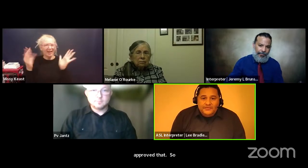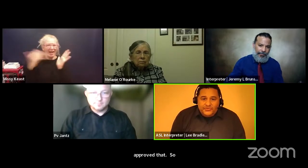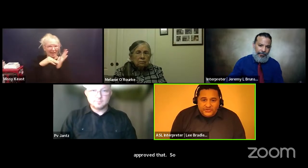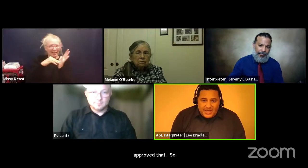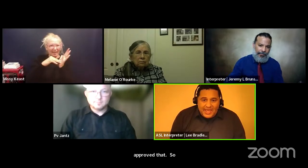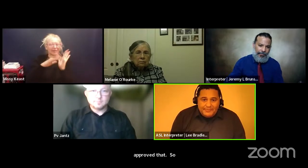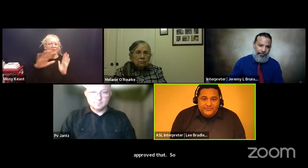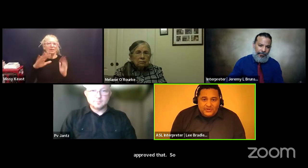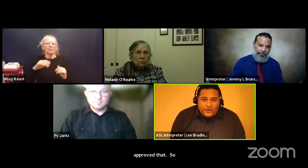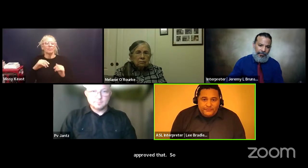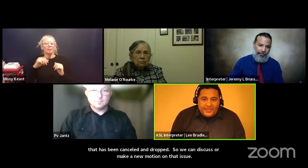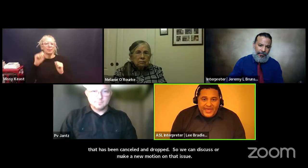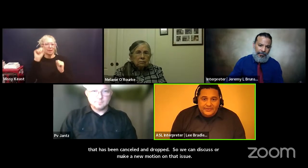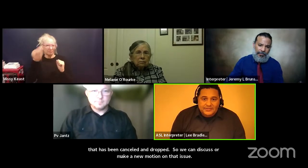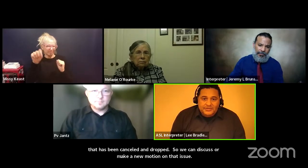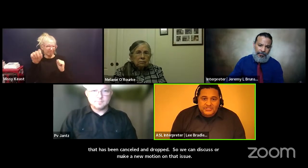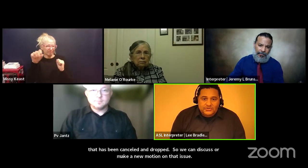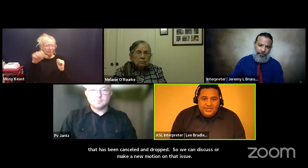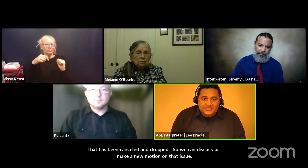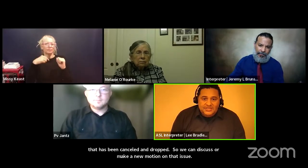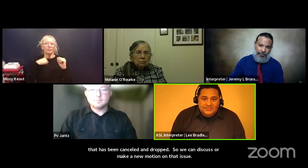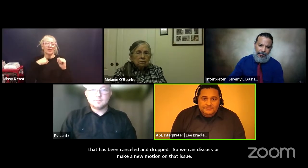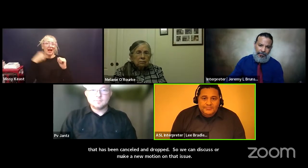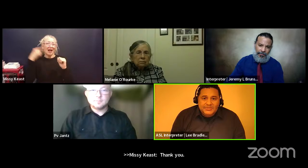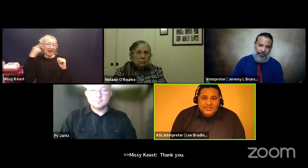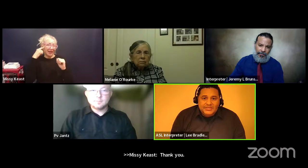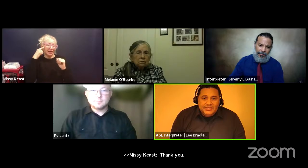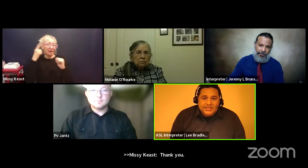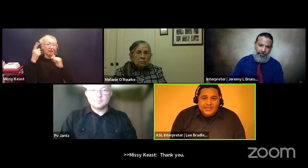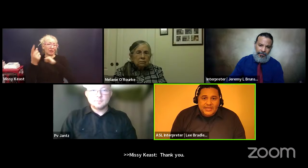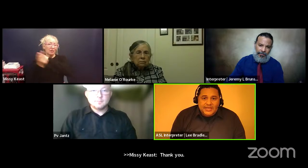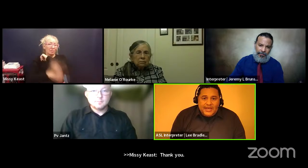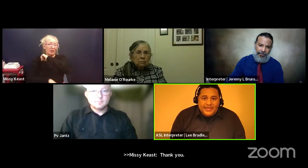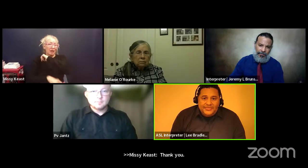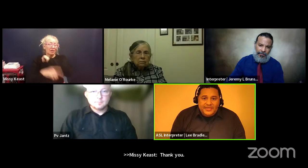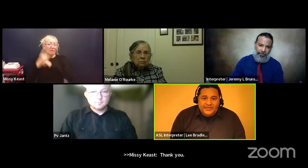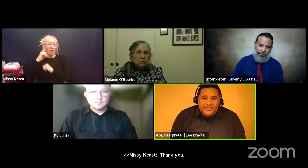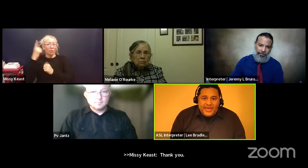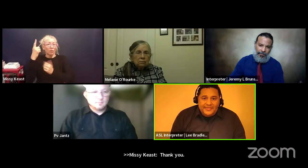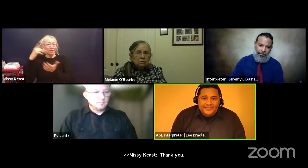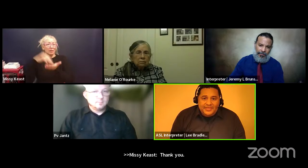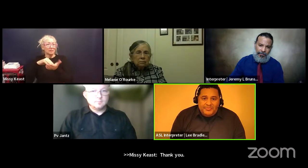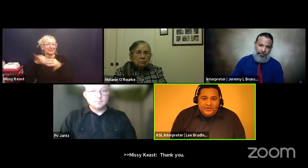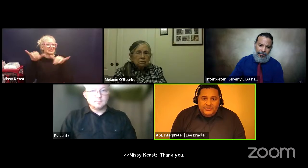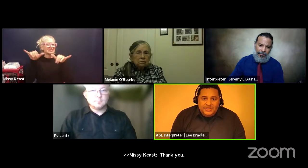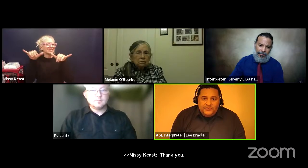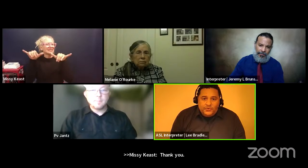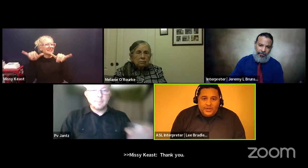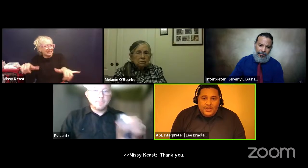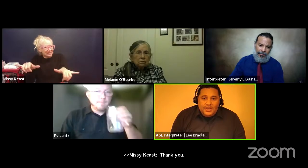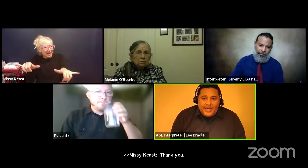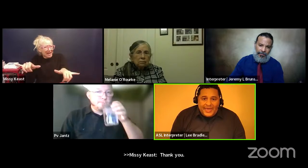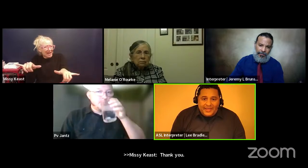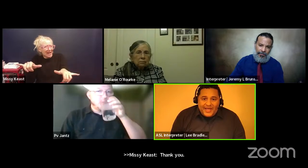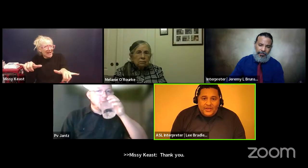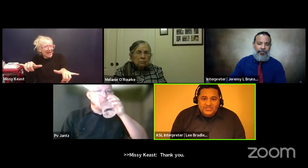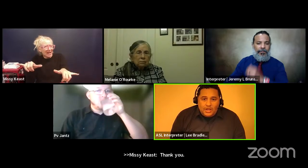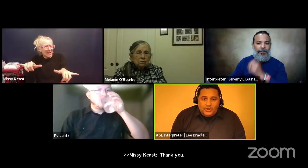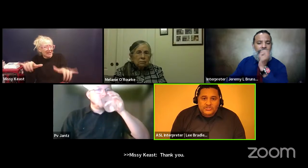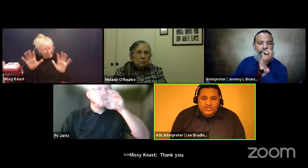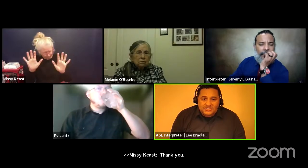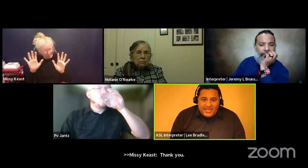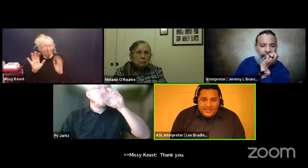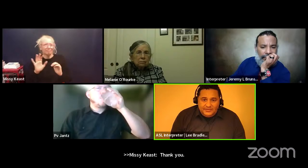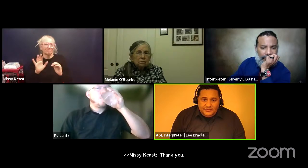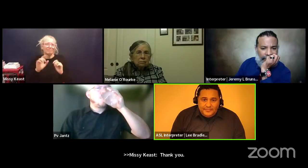Thank you for your time and for clarifying that, Commissioner Keast says. I think that the penalty for at